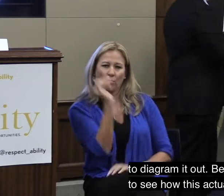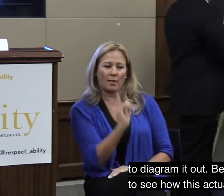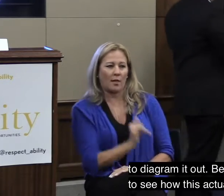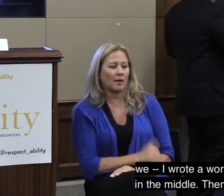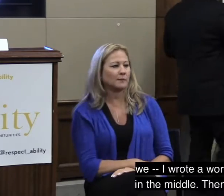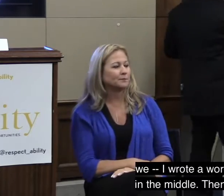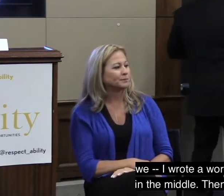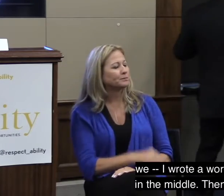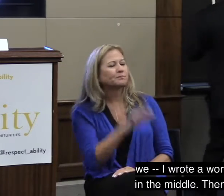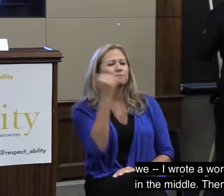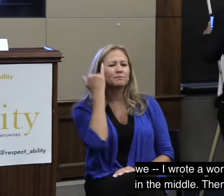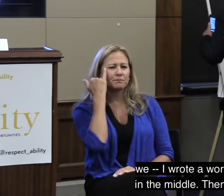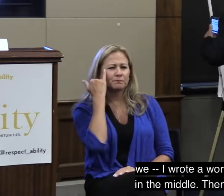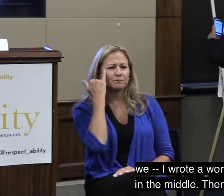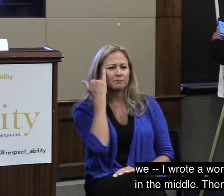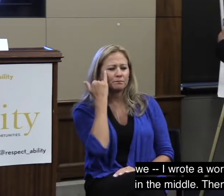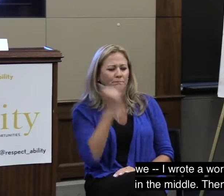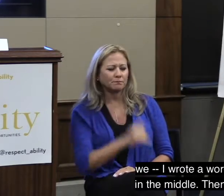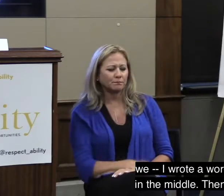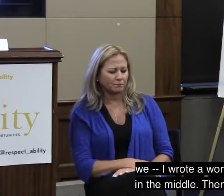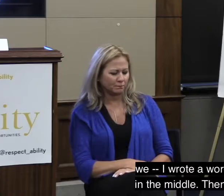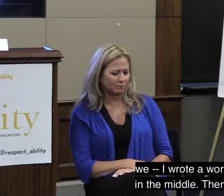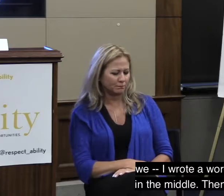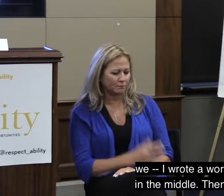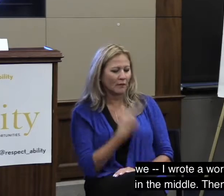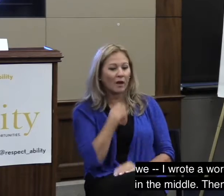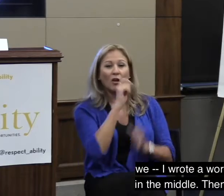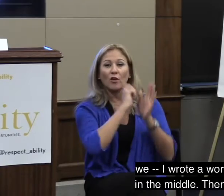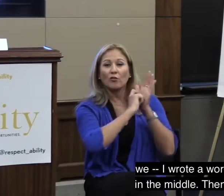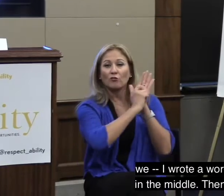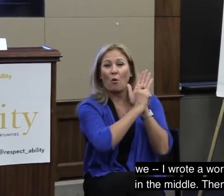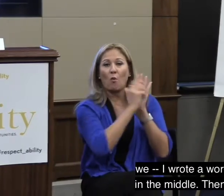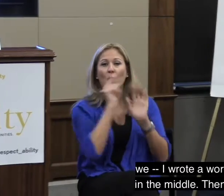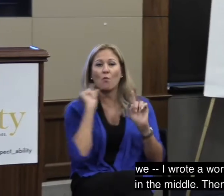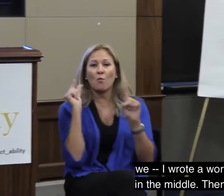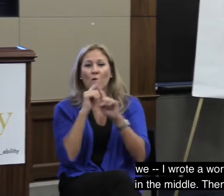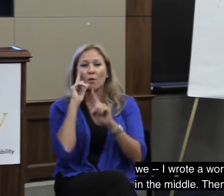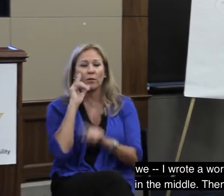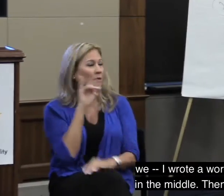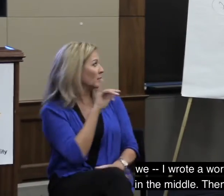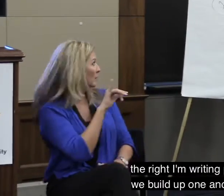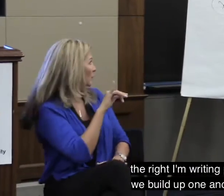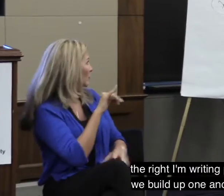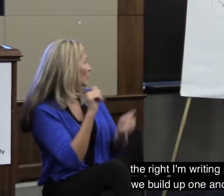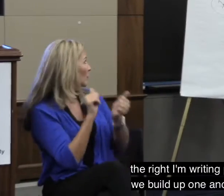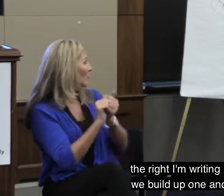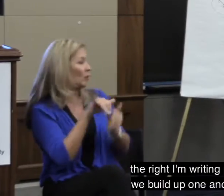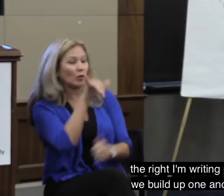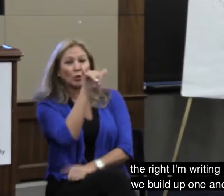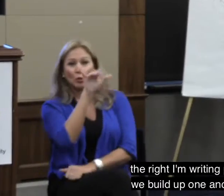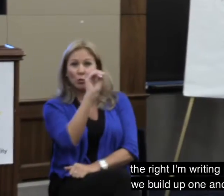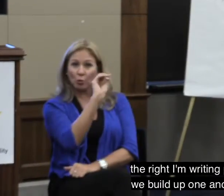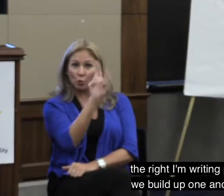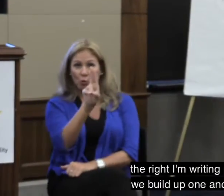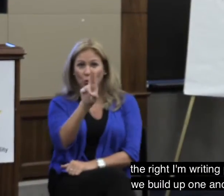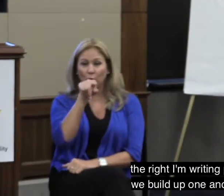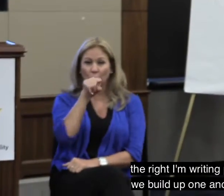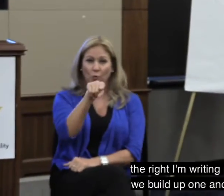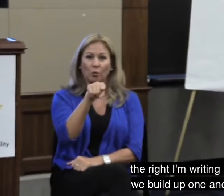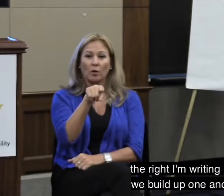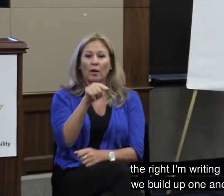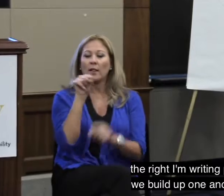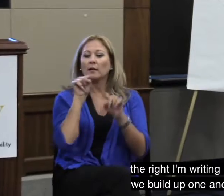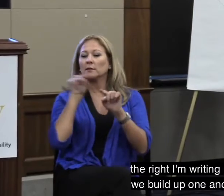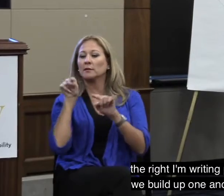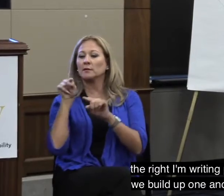let's say I wrote a word with the word you in the middle, and then I'm drawing a line to the right, and I'm writing person number one.